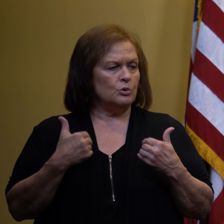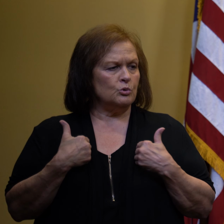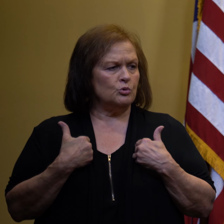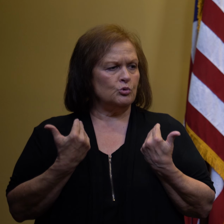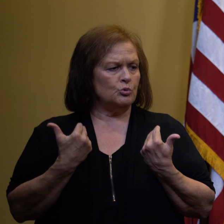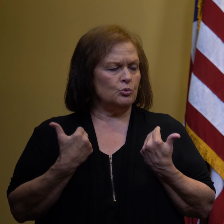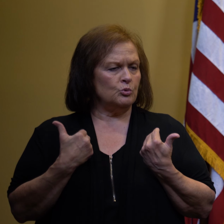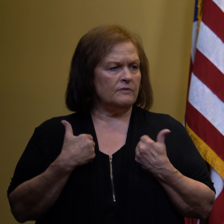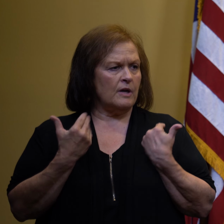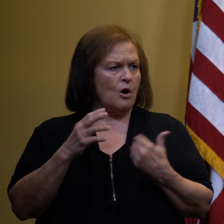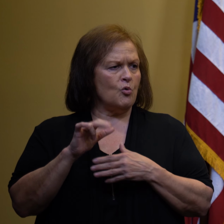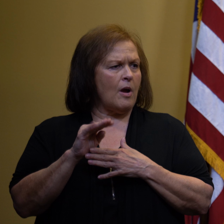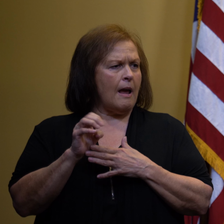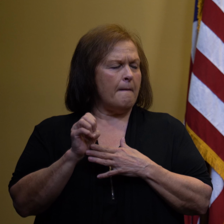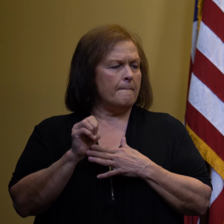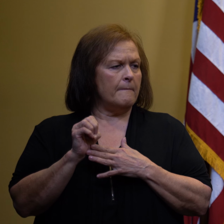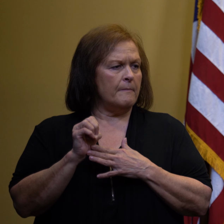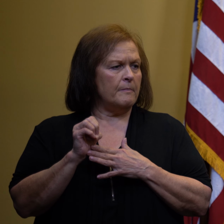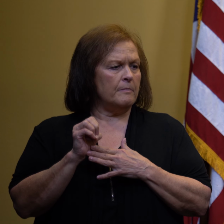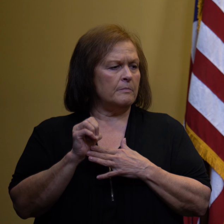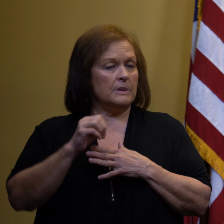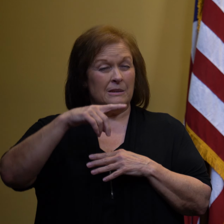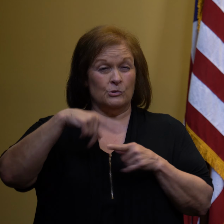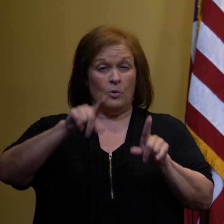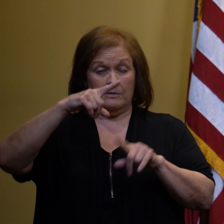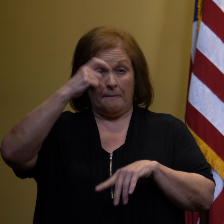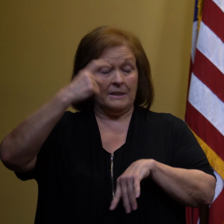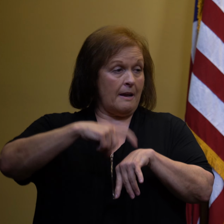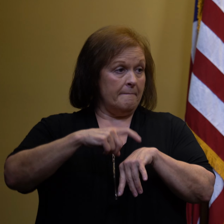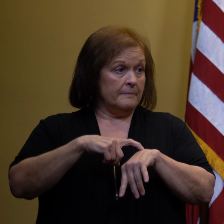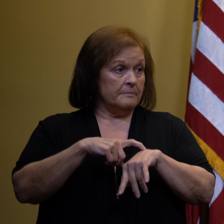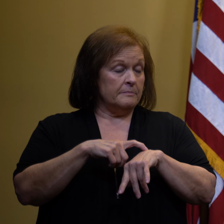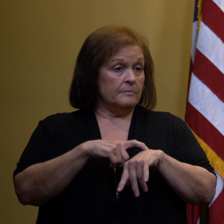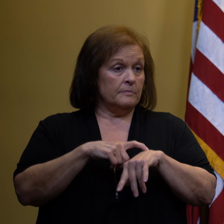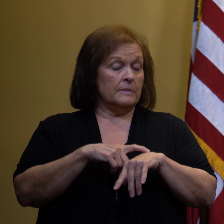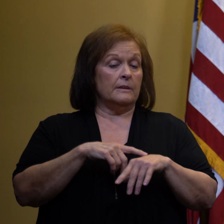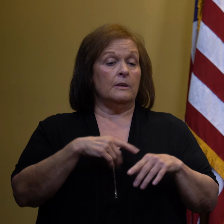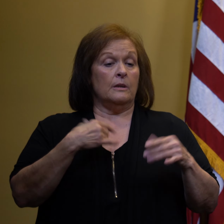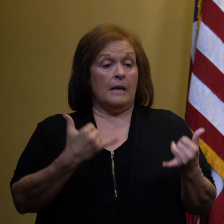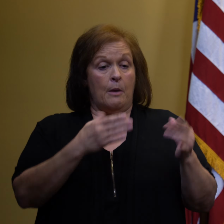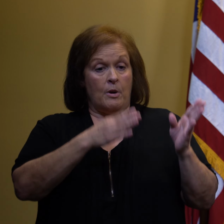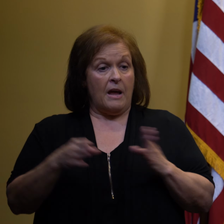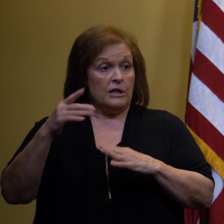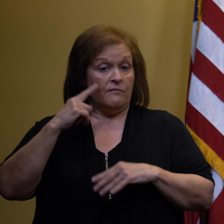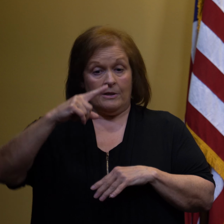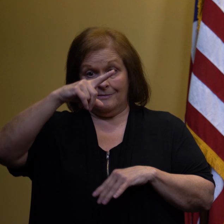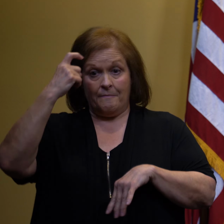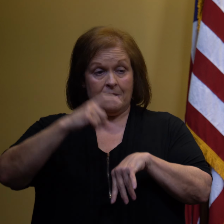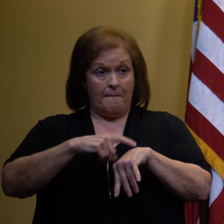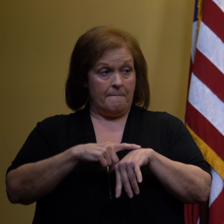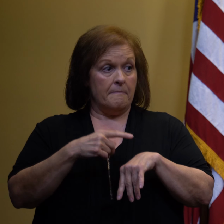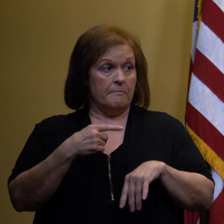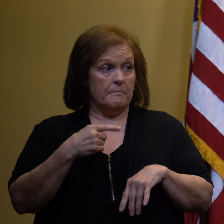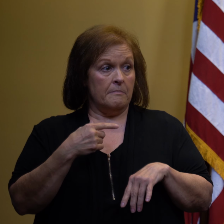juvenile crime, but particularly summer months, I believe. And so in preparation for summer months, I